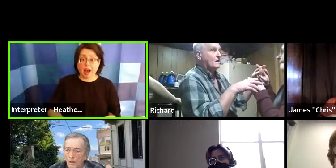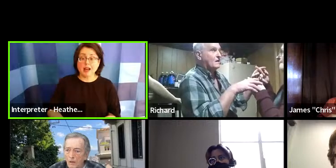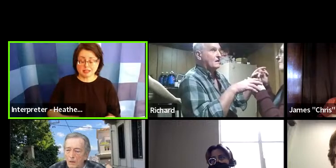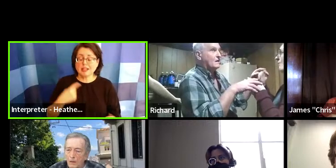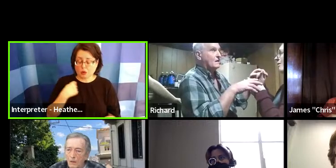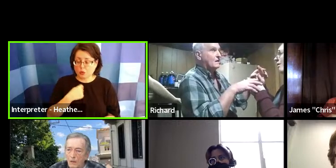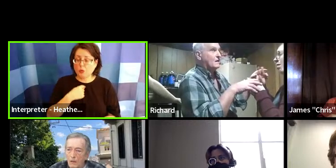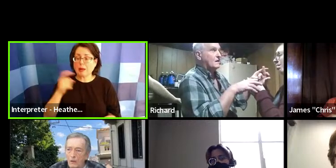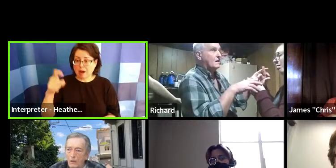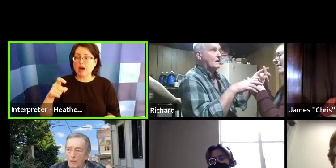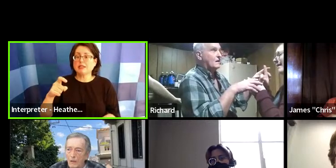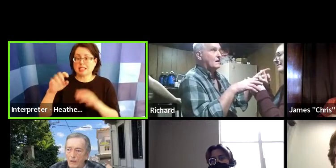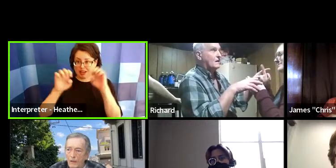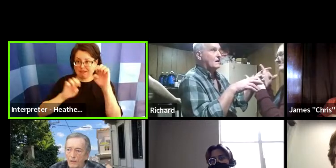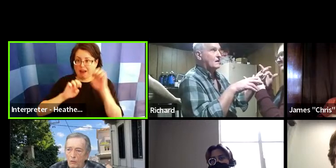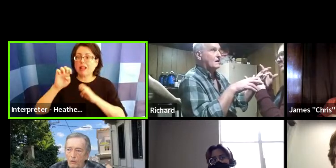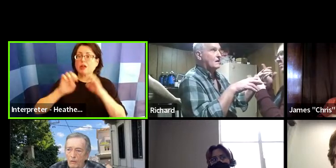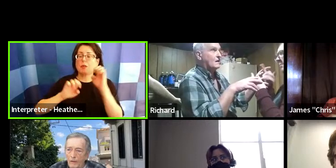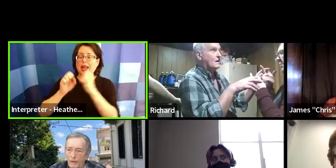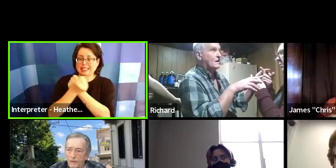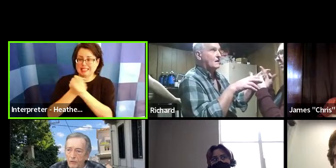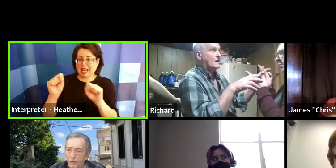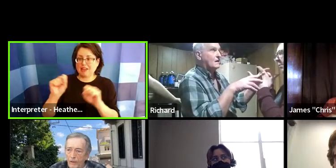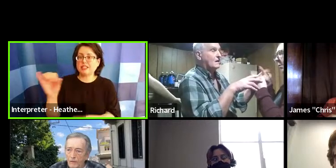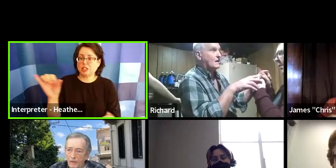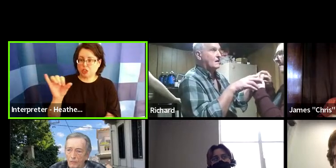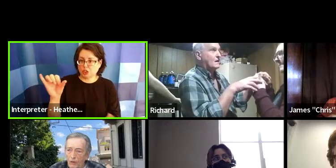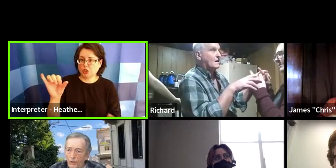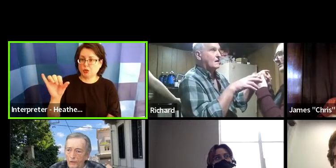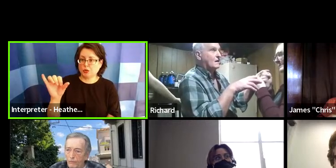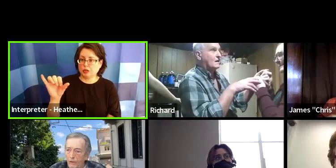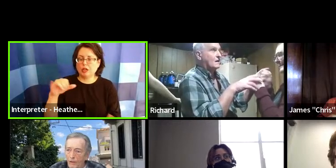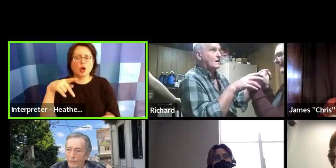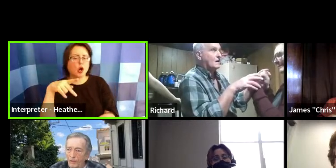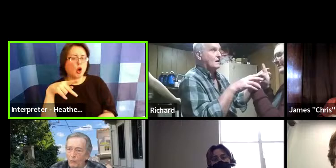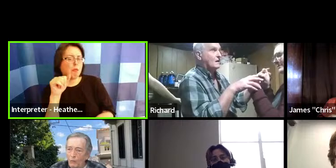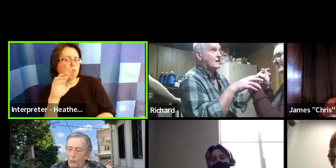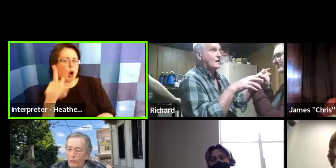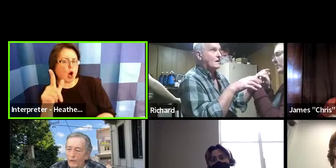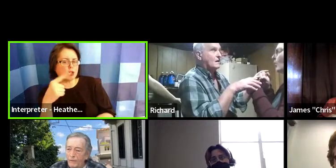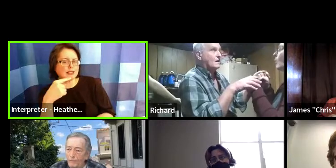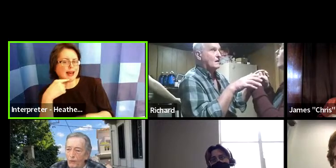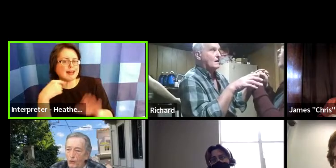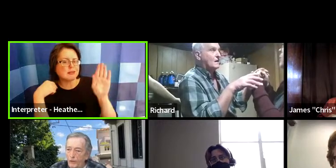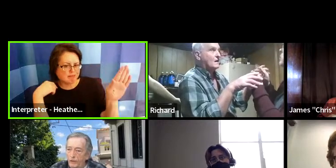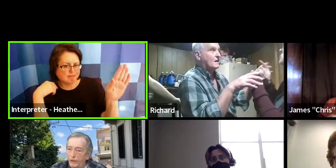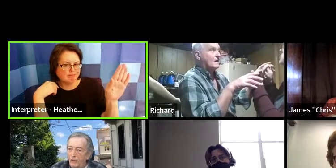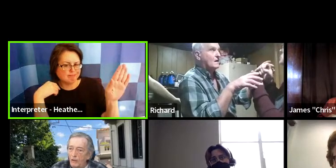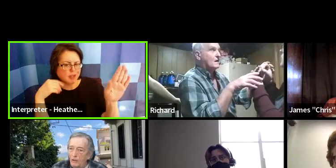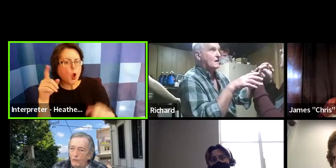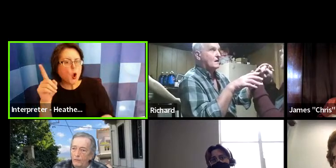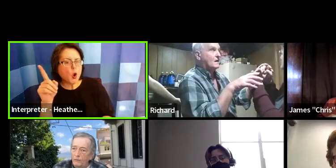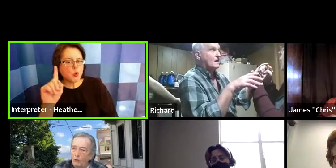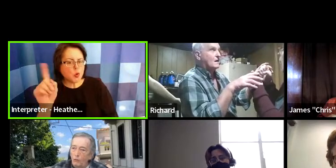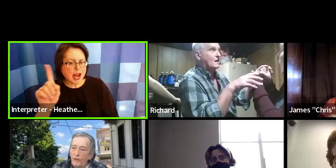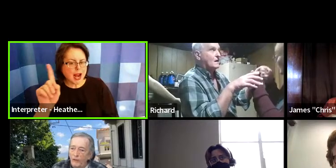as well, yes. So is there some kind of, where would I find